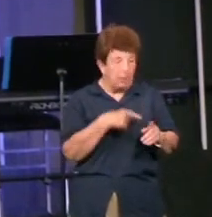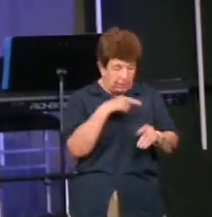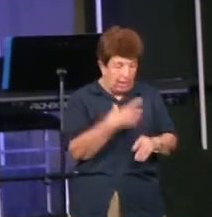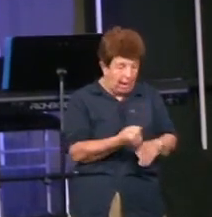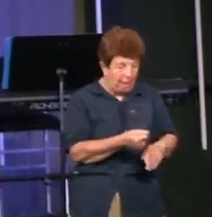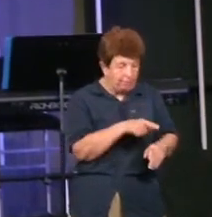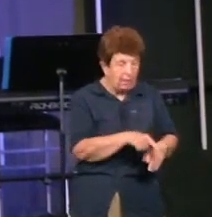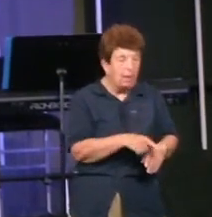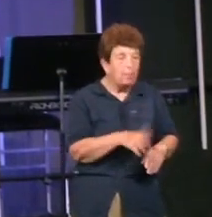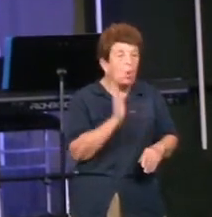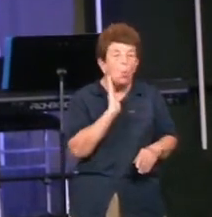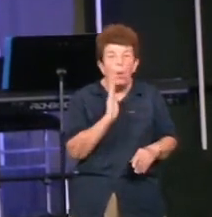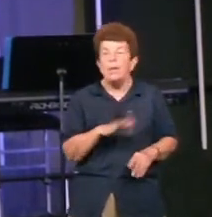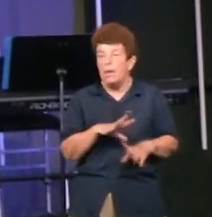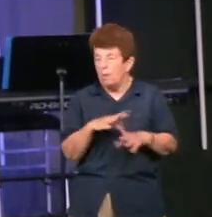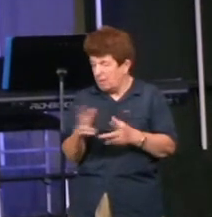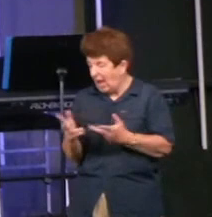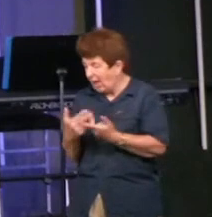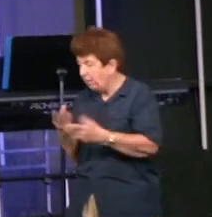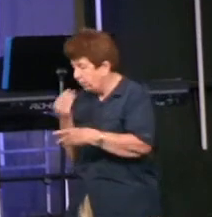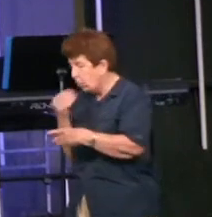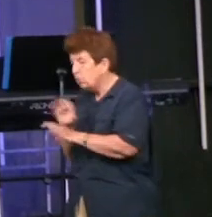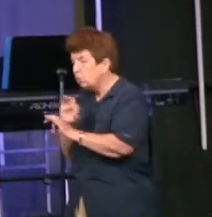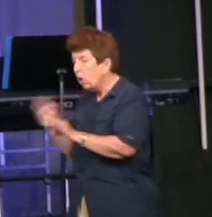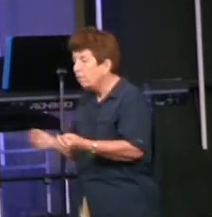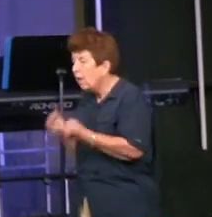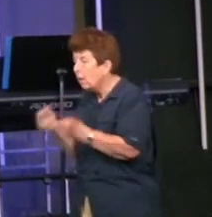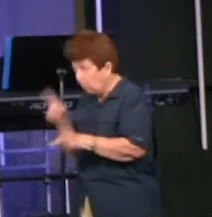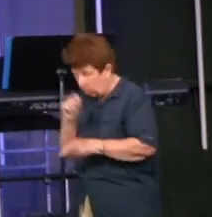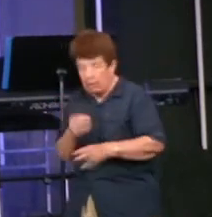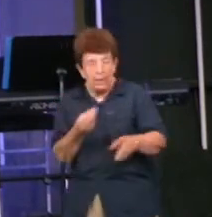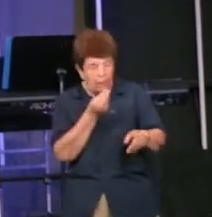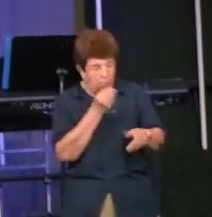that when everything else was unavailable.